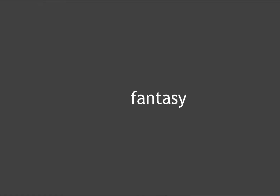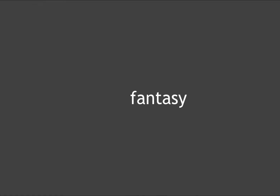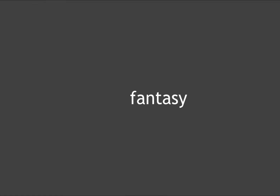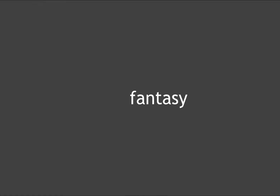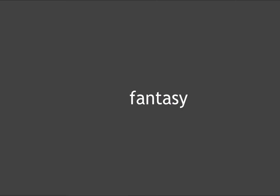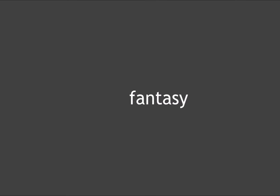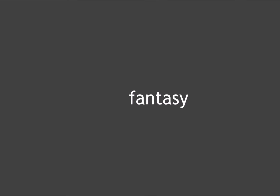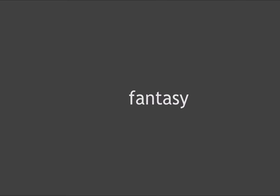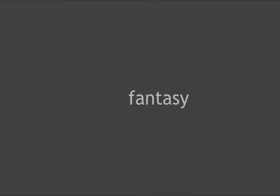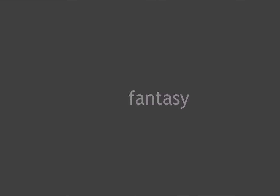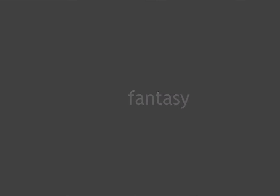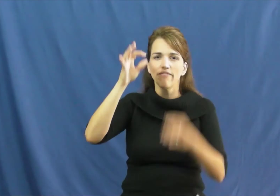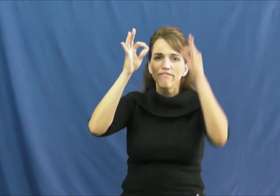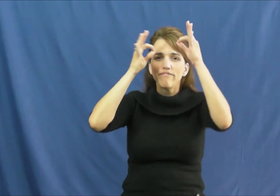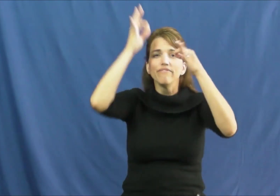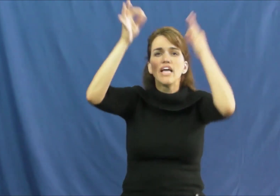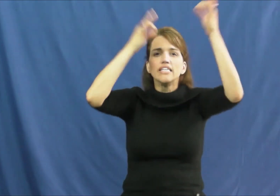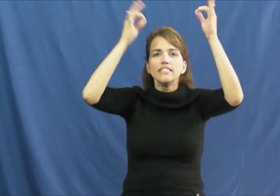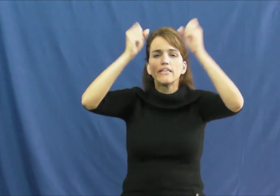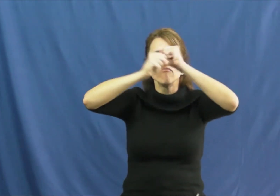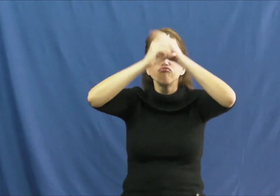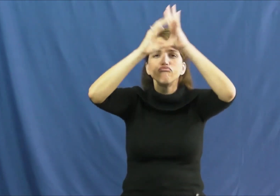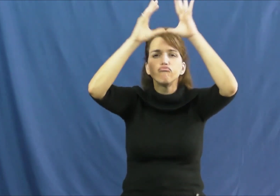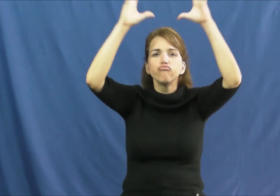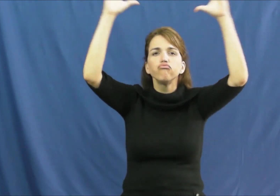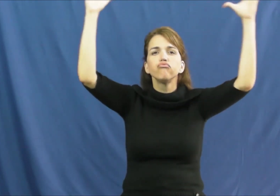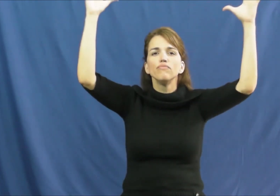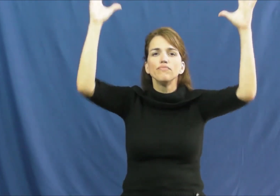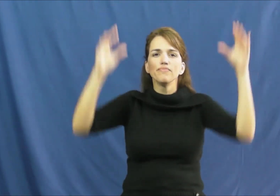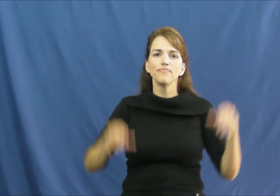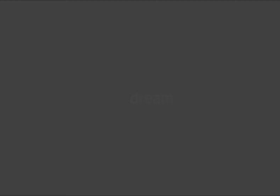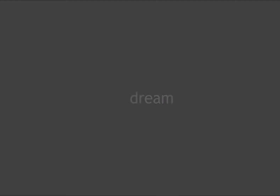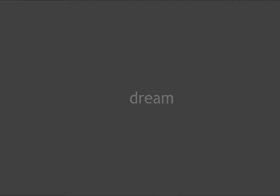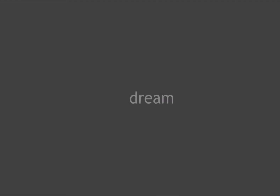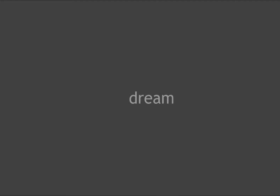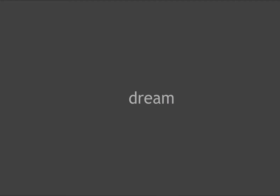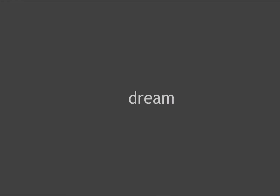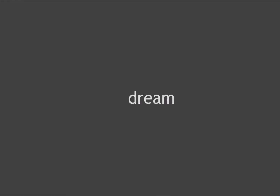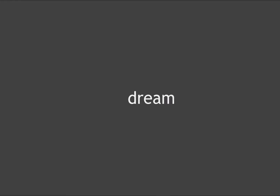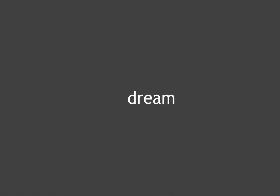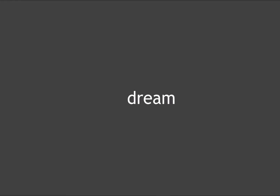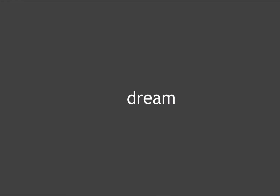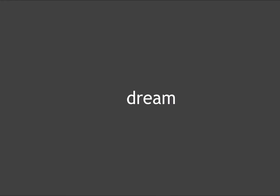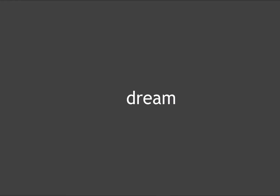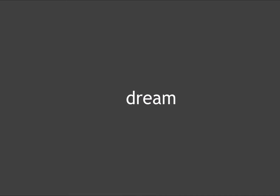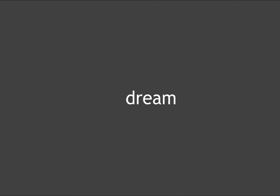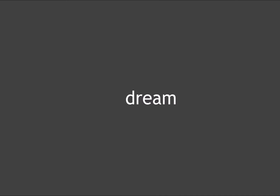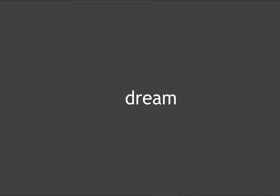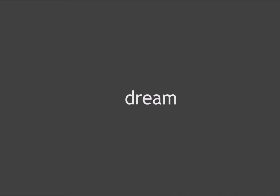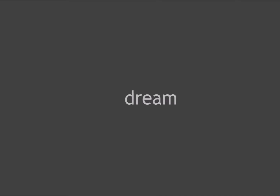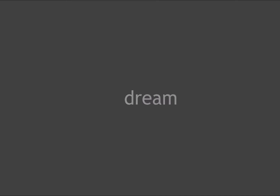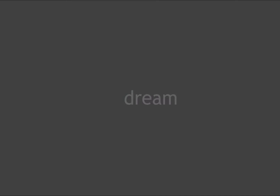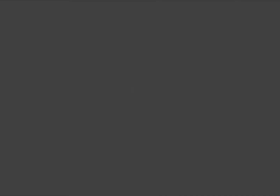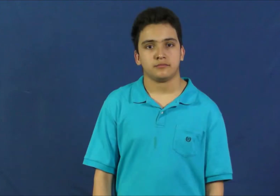everywhere I go You're my heart, you're my soul